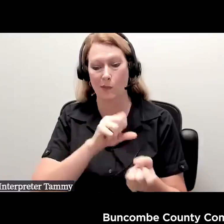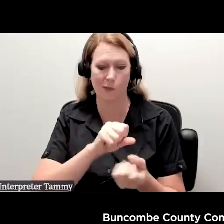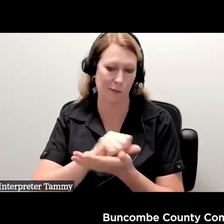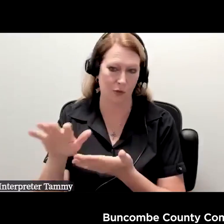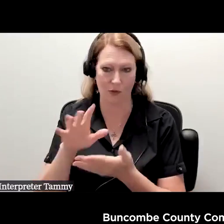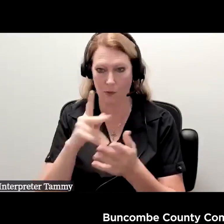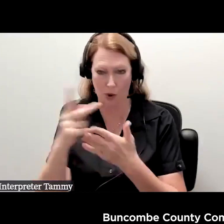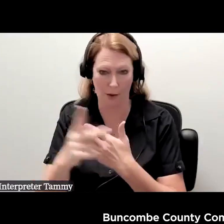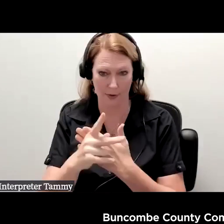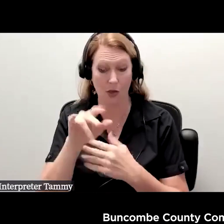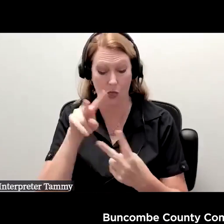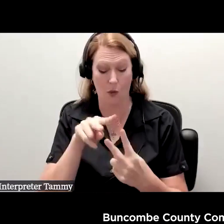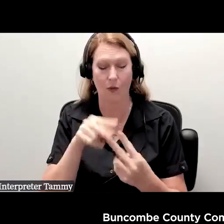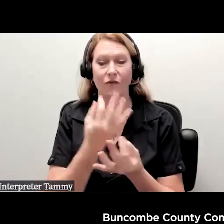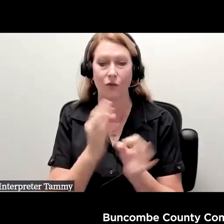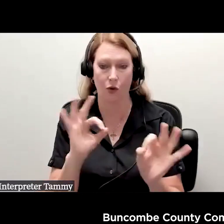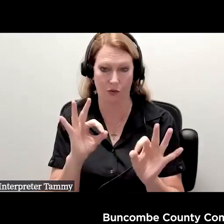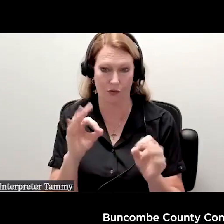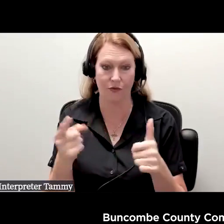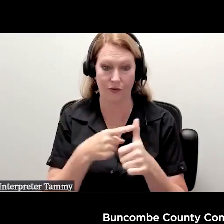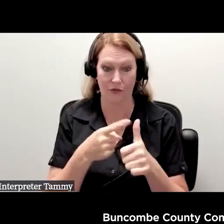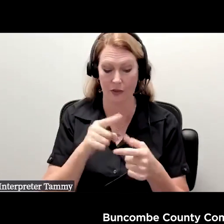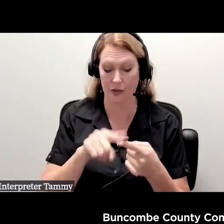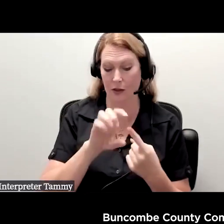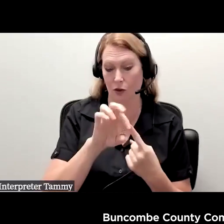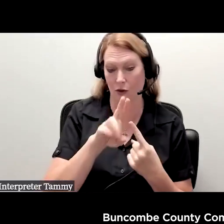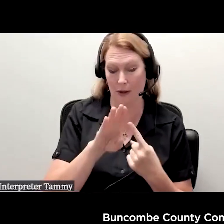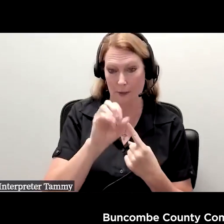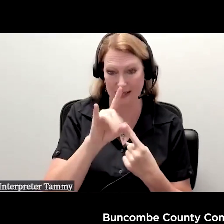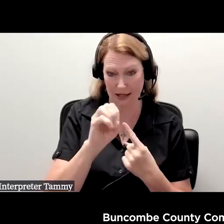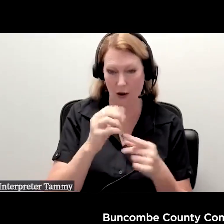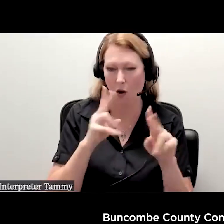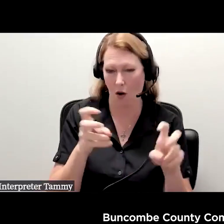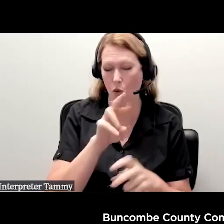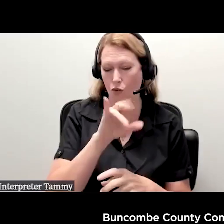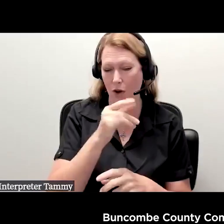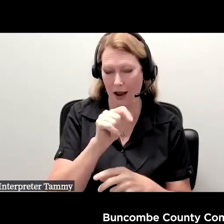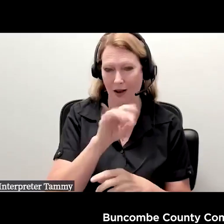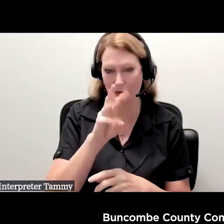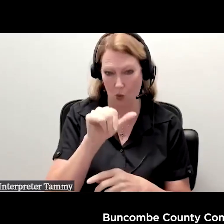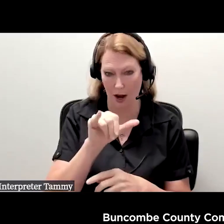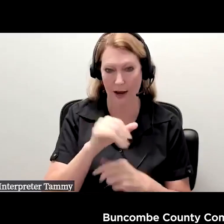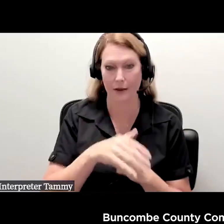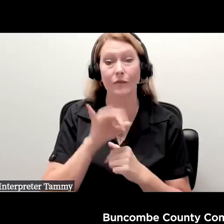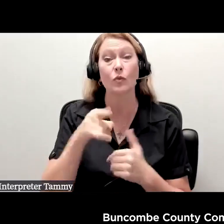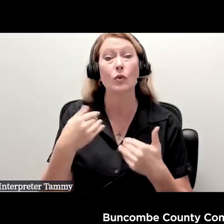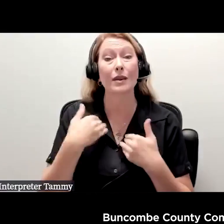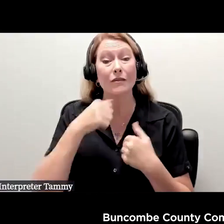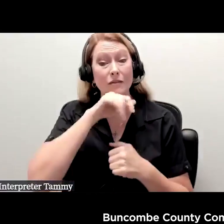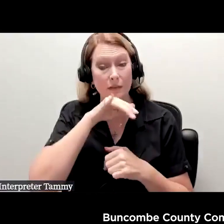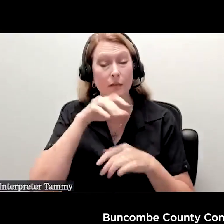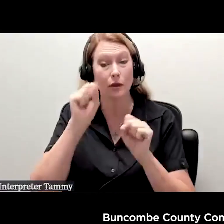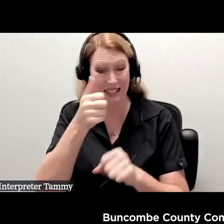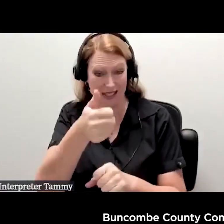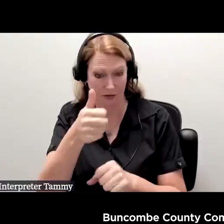are free. First, we will touch on curbside or right-of-way debris pickup. If you have storm debris that you are able to move